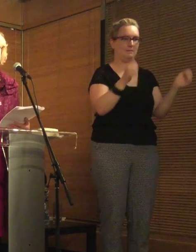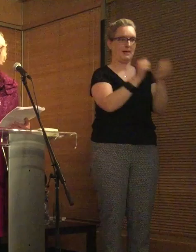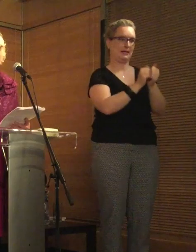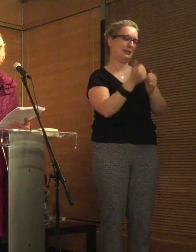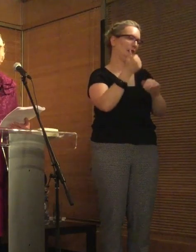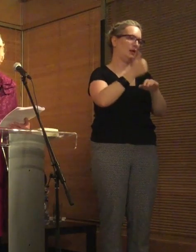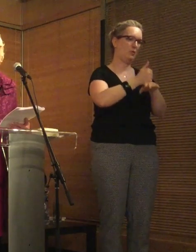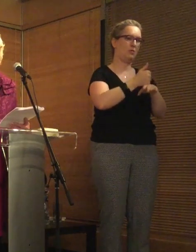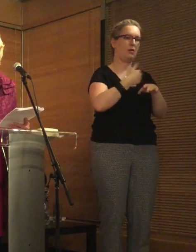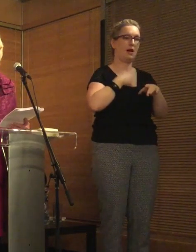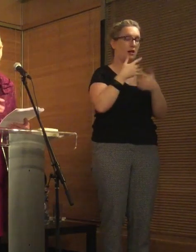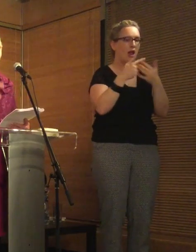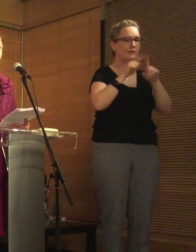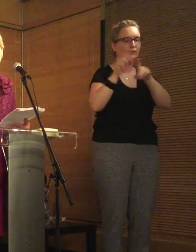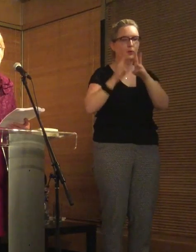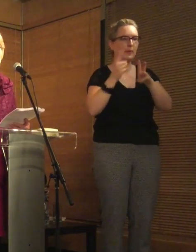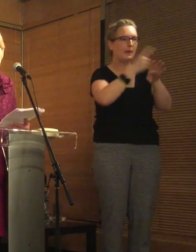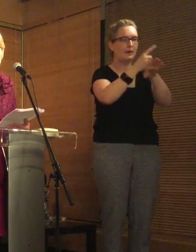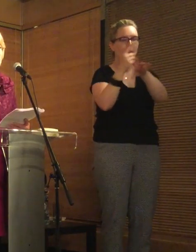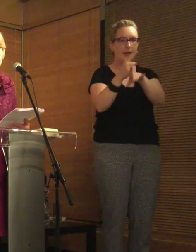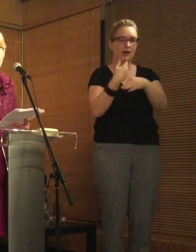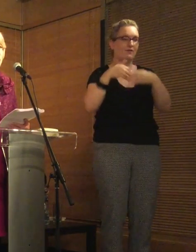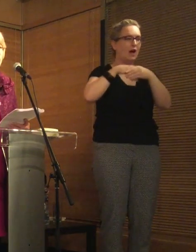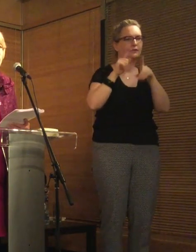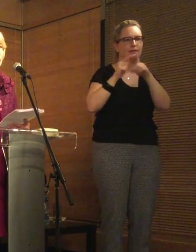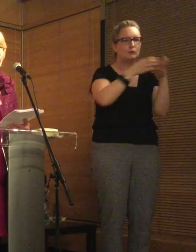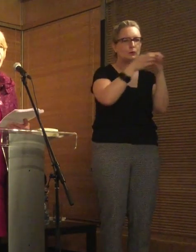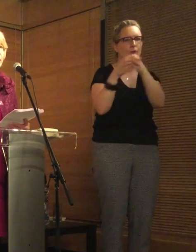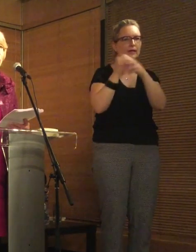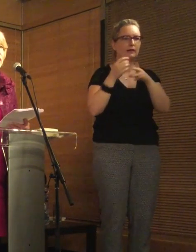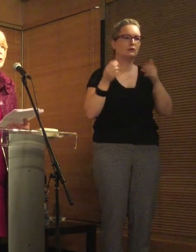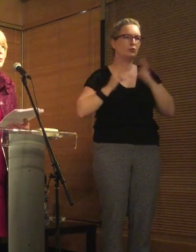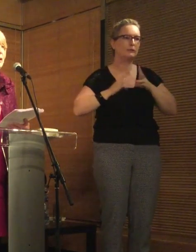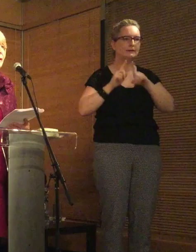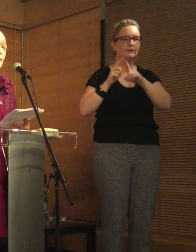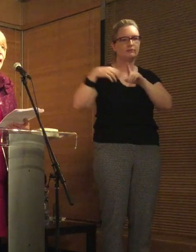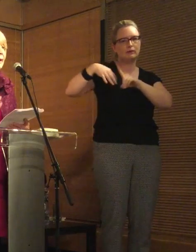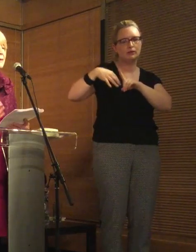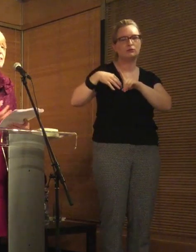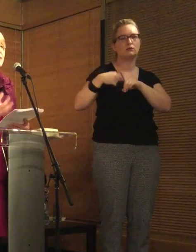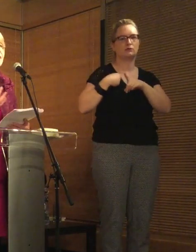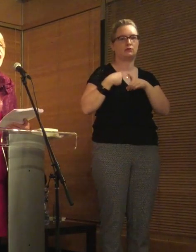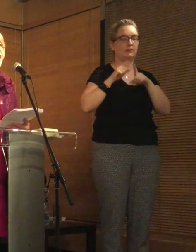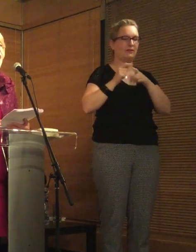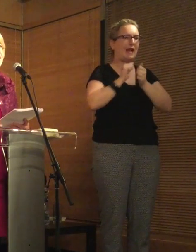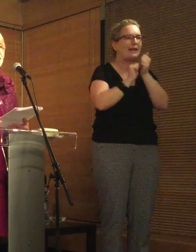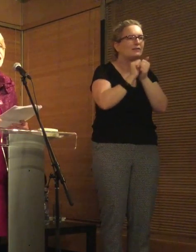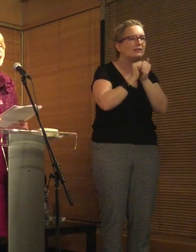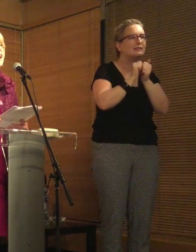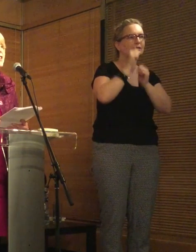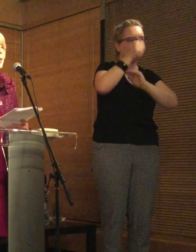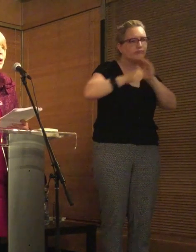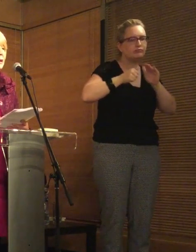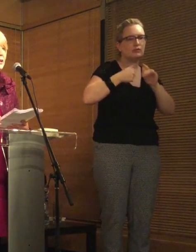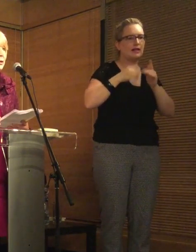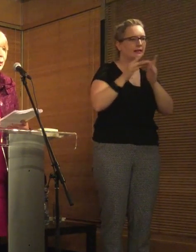women's advancement over the years, and also there were the new people who were wanted to be activists, and